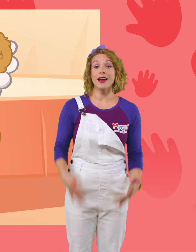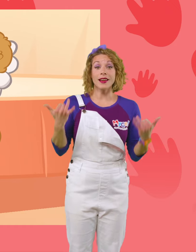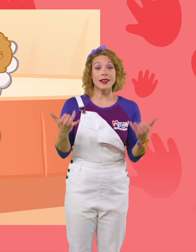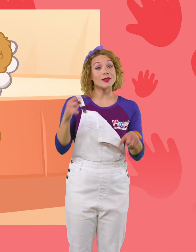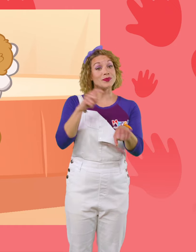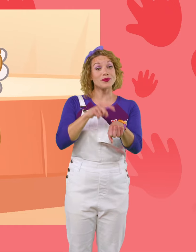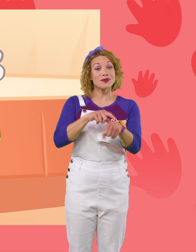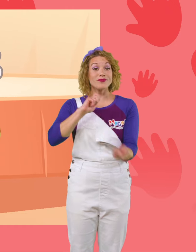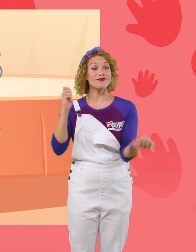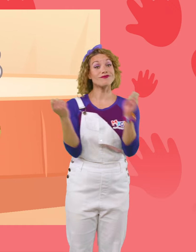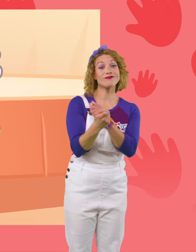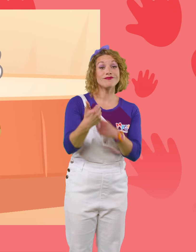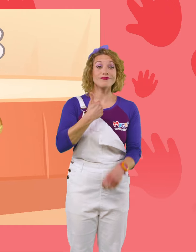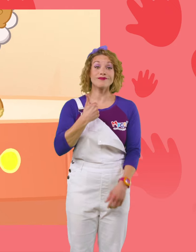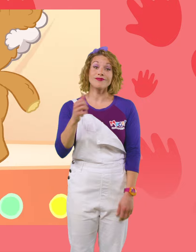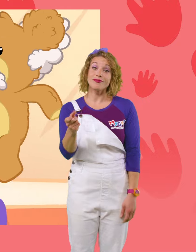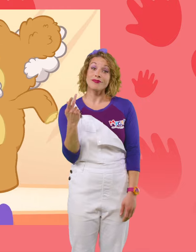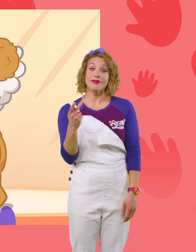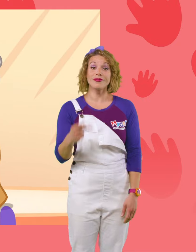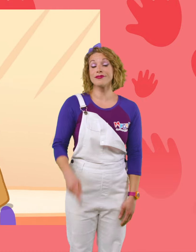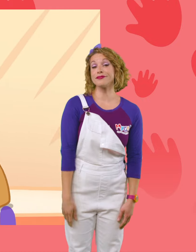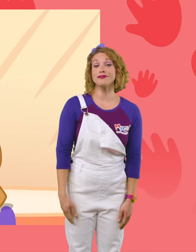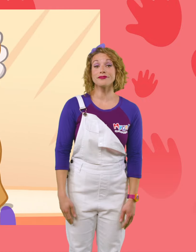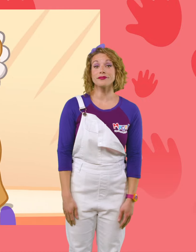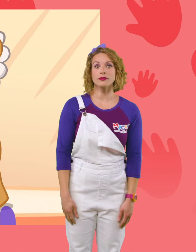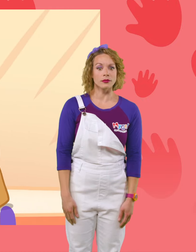Now then, time to turn myself back.